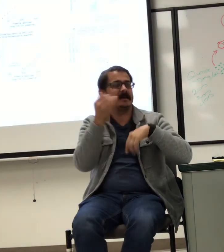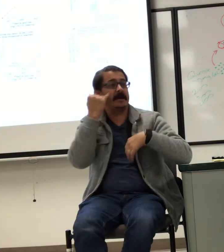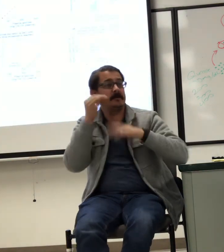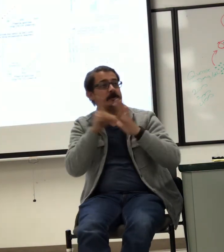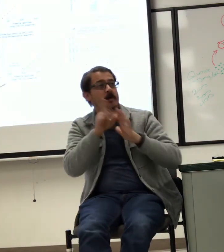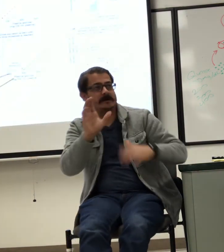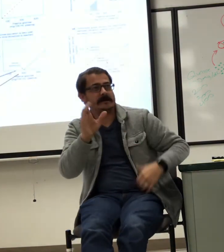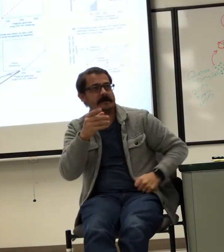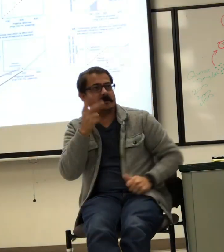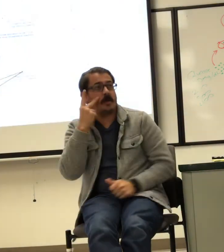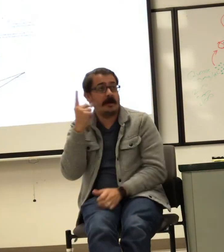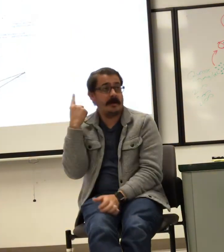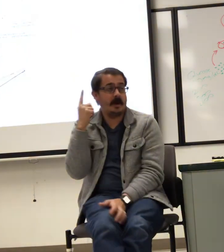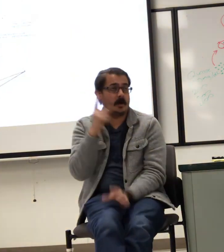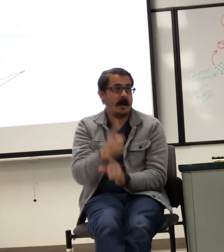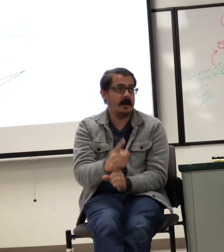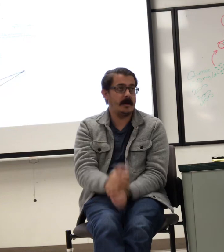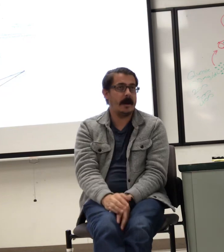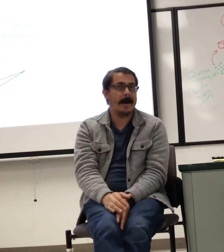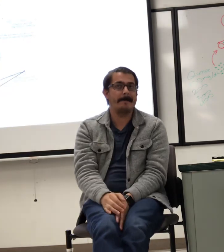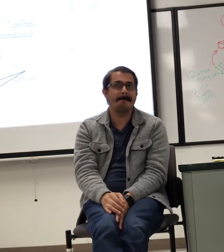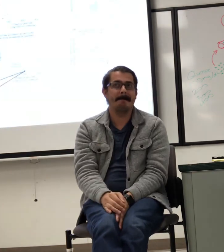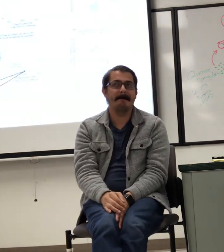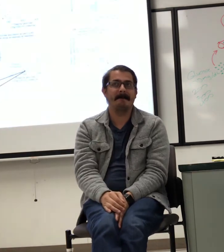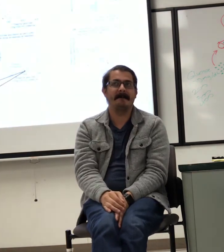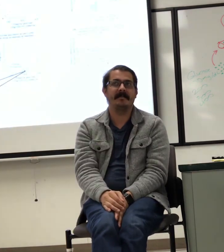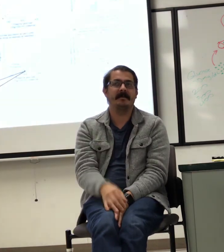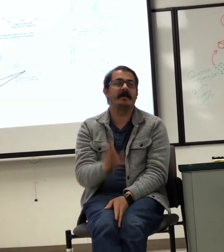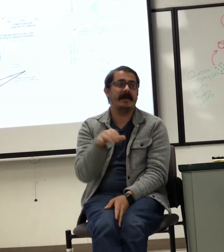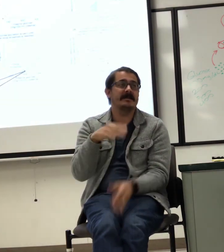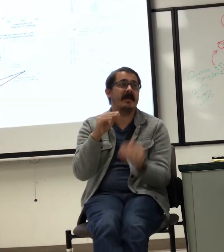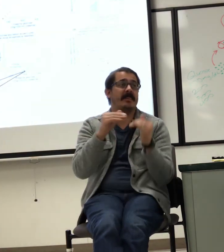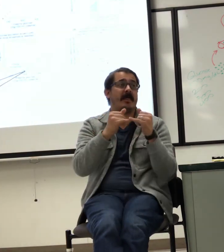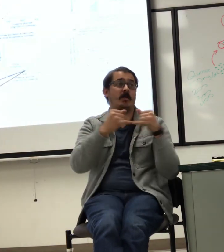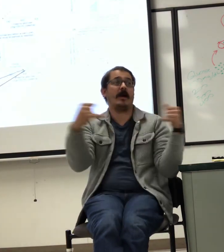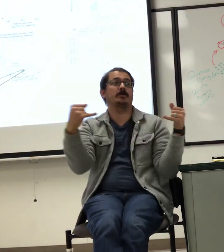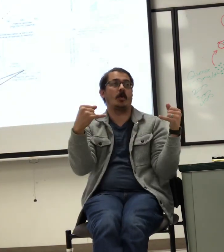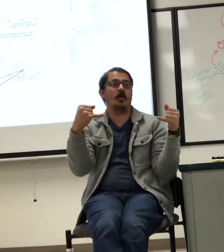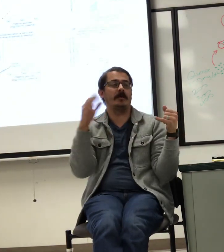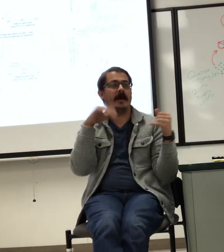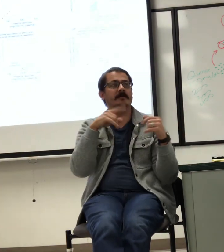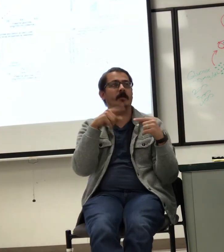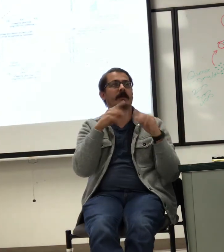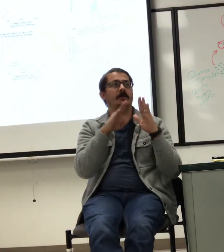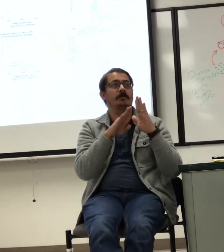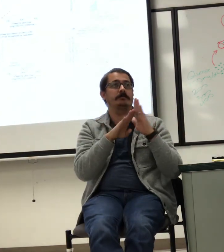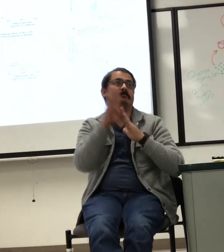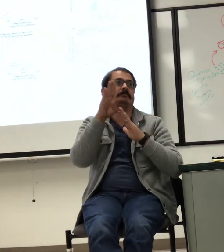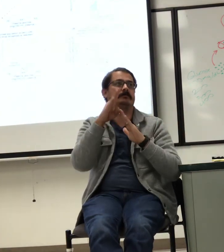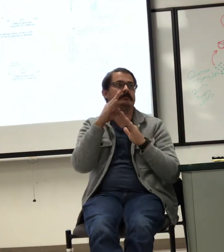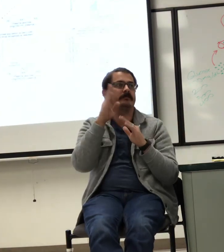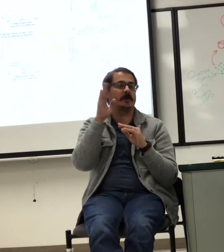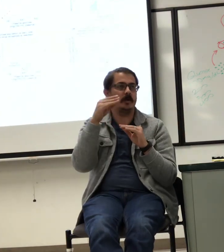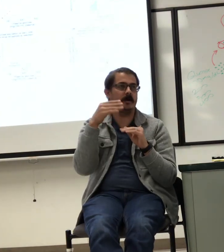you were looking there, right? But you don't see it. That's the threshold. That's the point at which you will excrete.